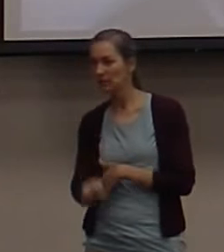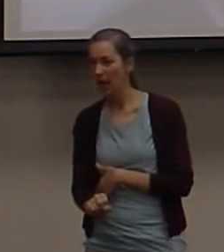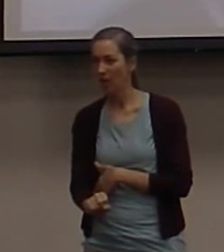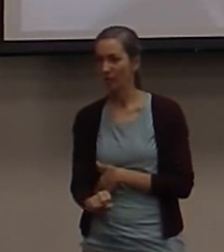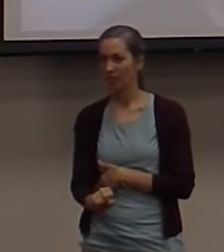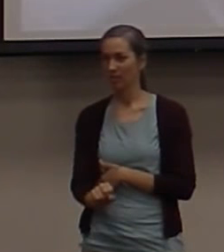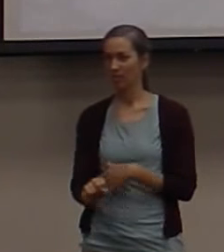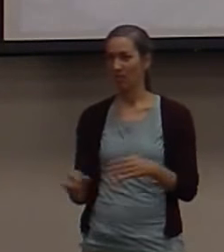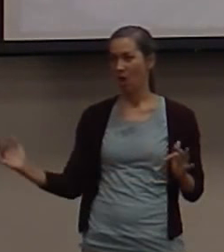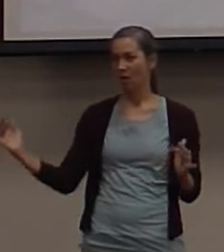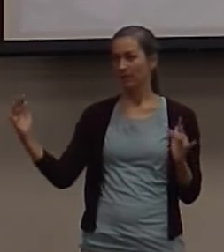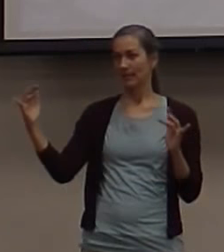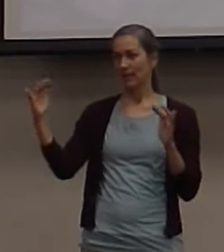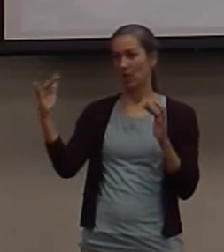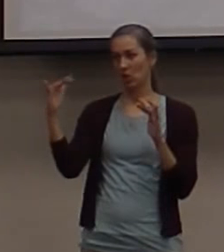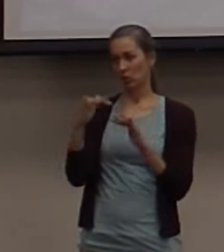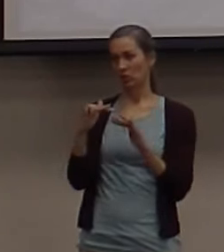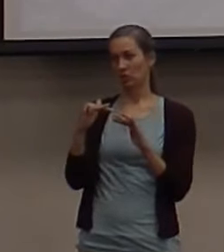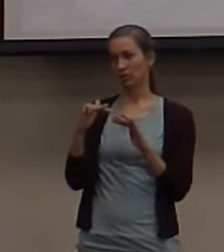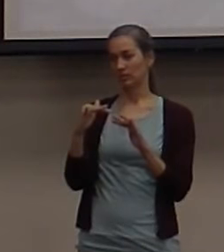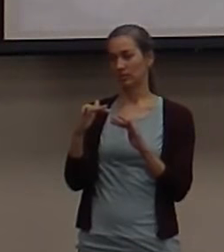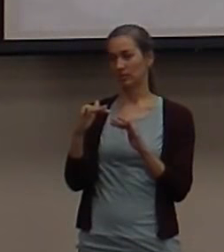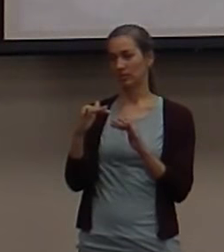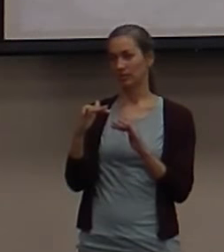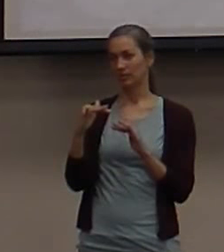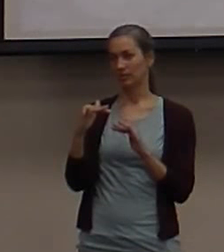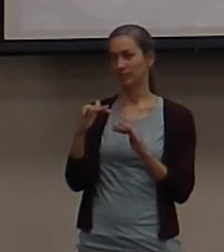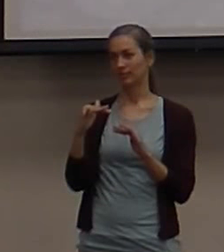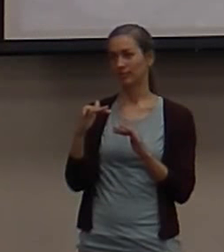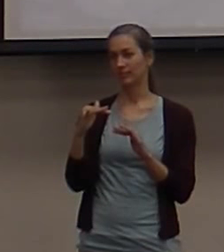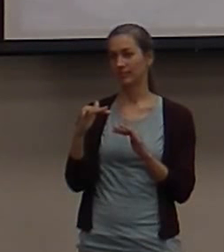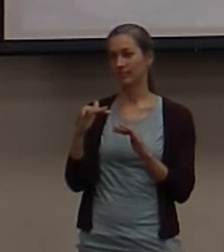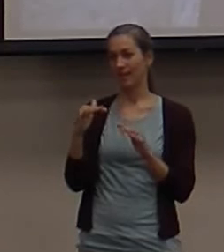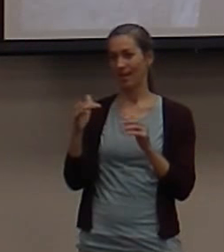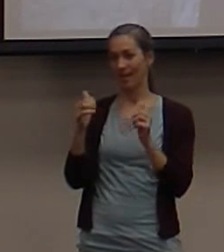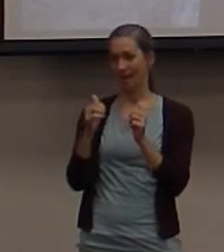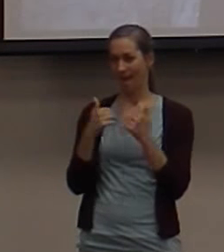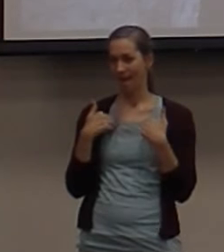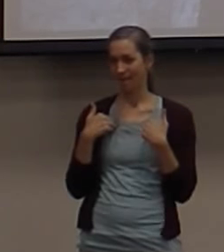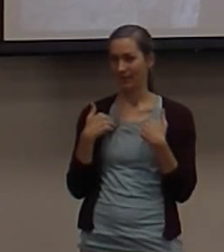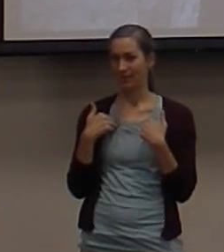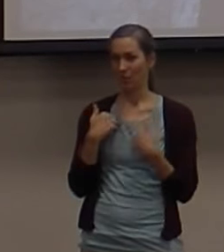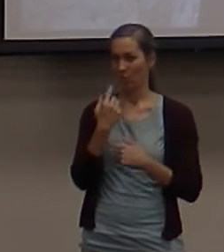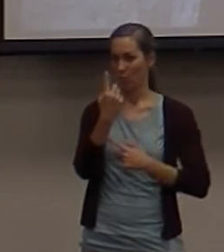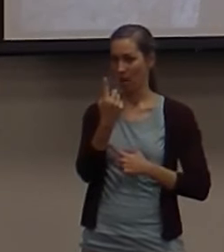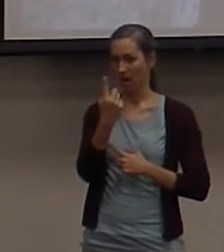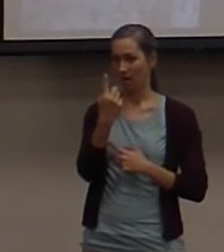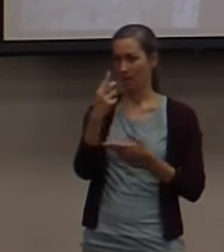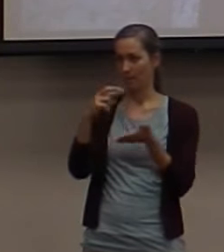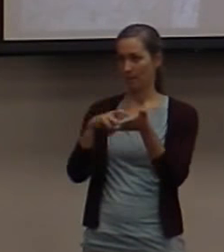in the Philippines, we saw them coming together with a singleness of purpose in mind.